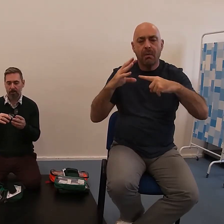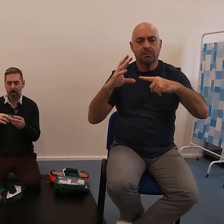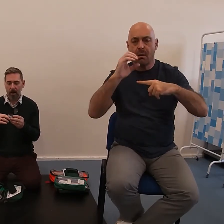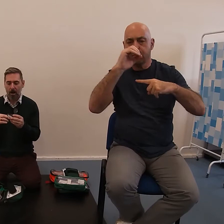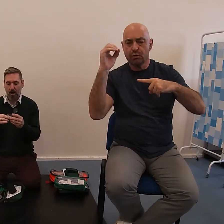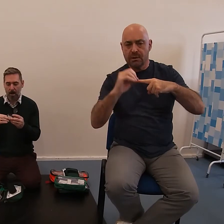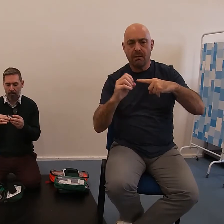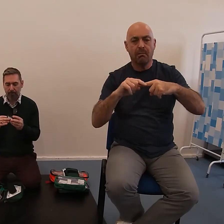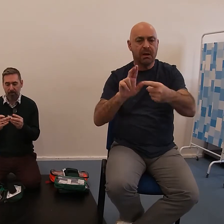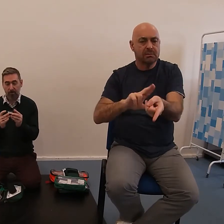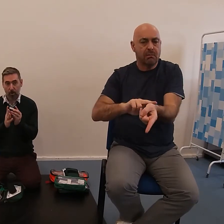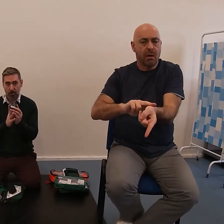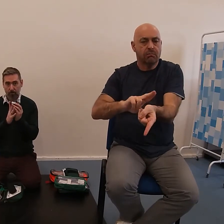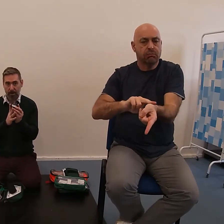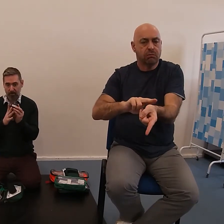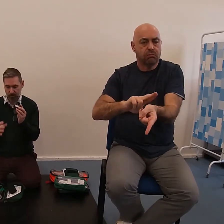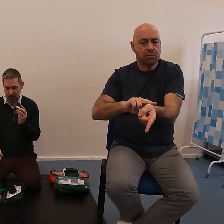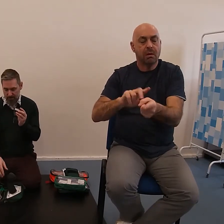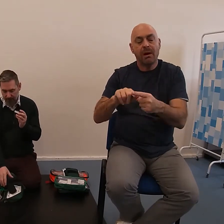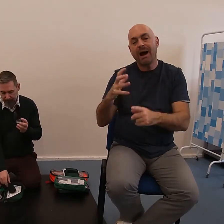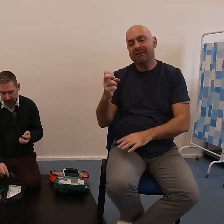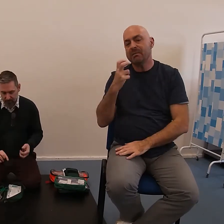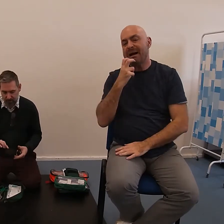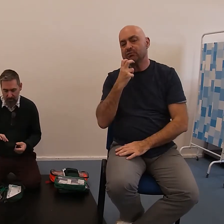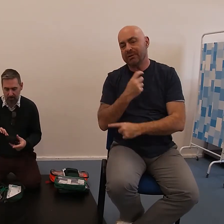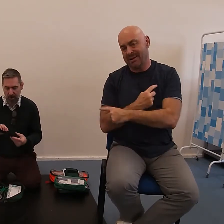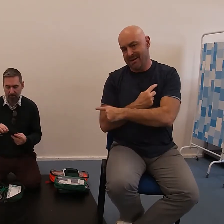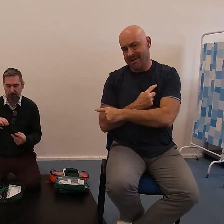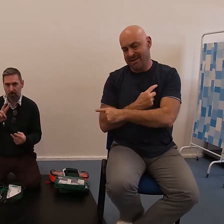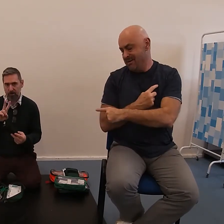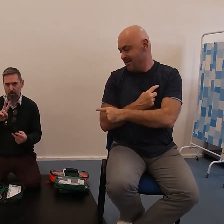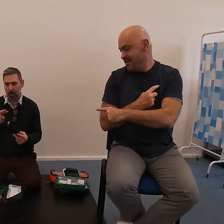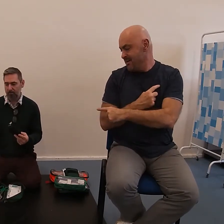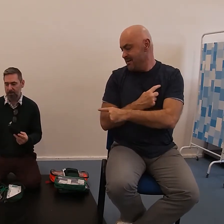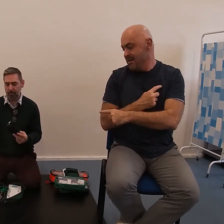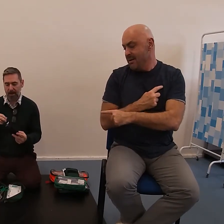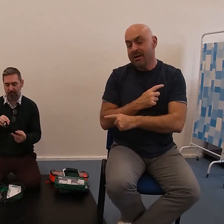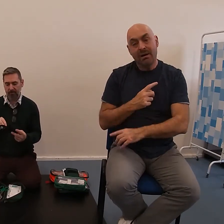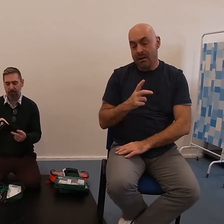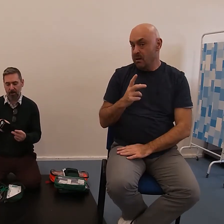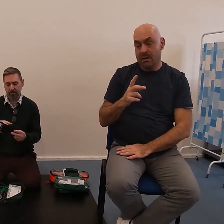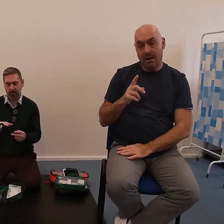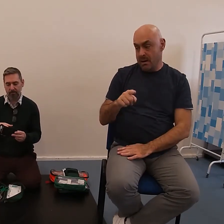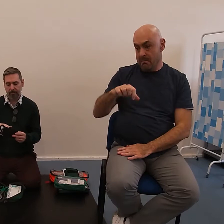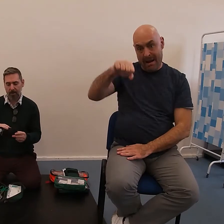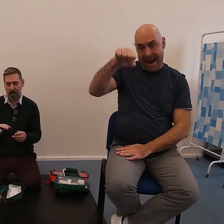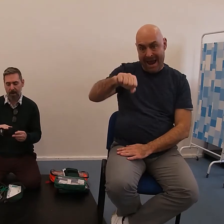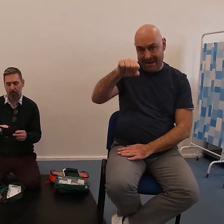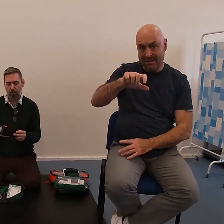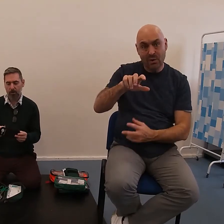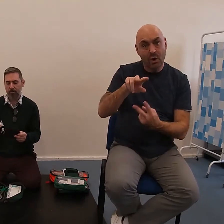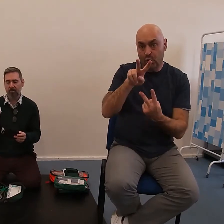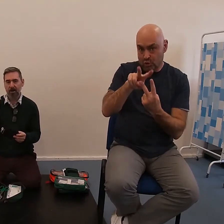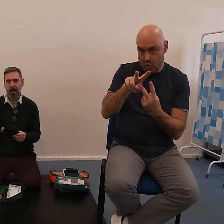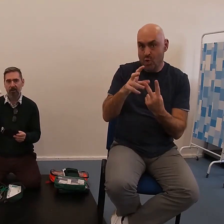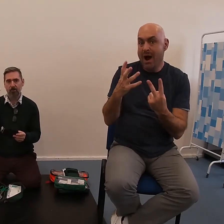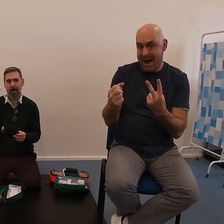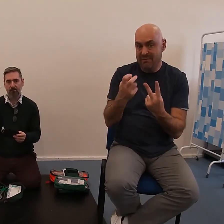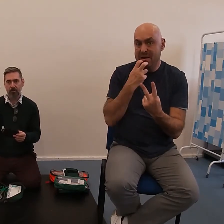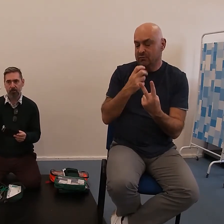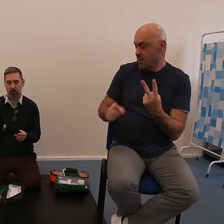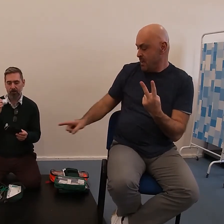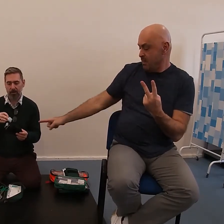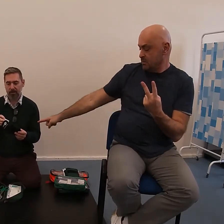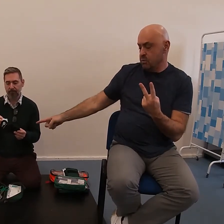pulse rate. This works on batteries, so there's only two items in the bag that it does, and we always provide